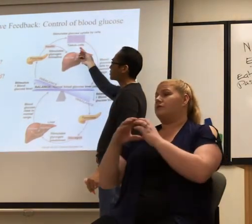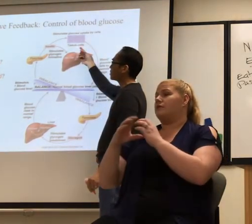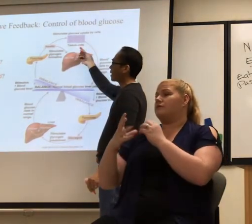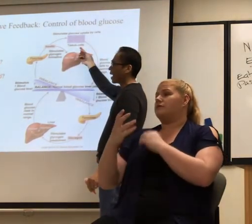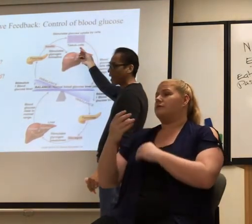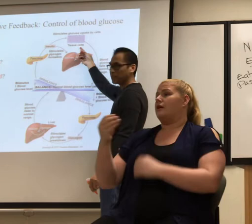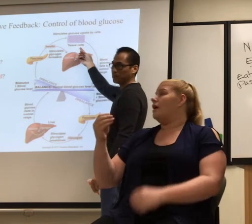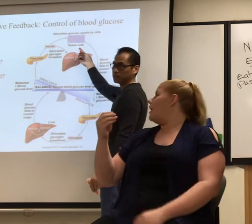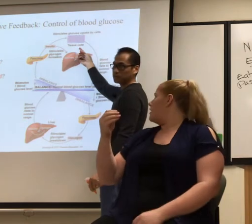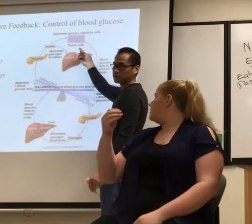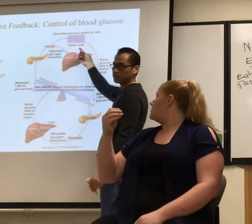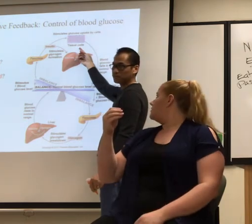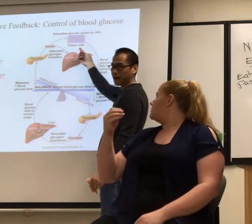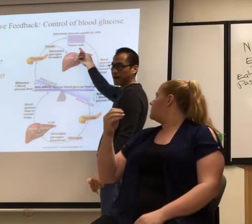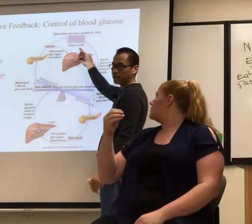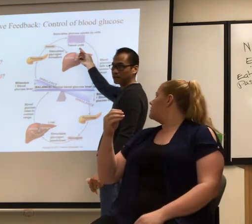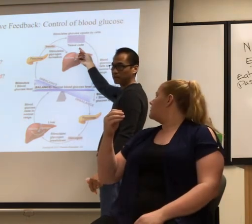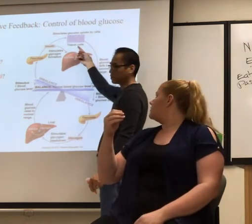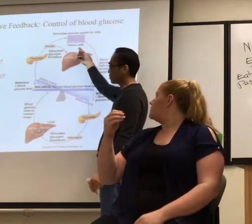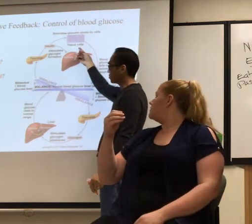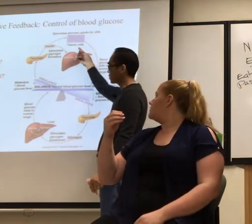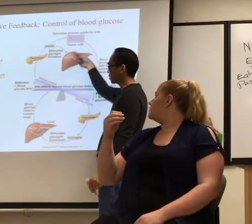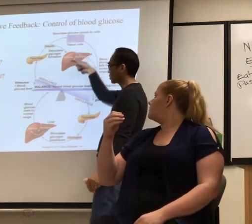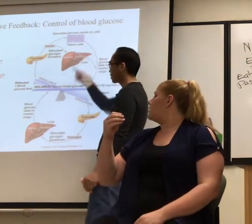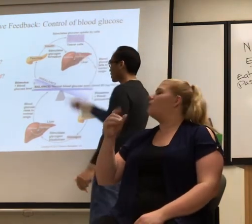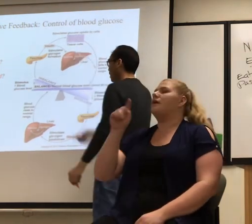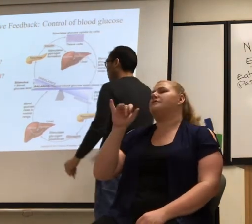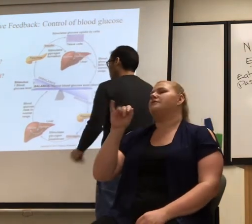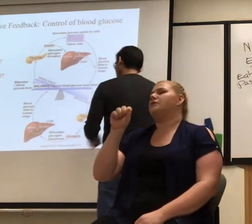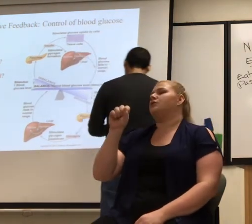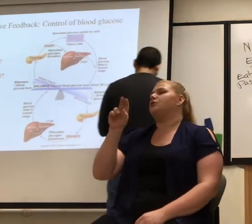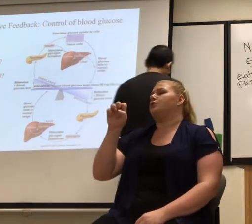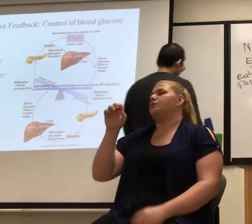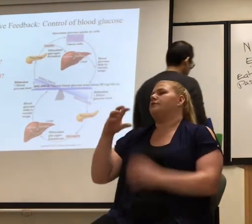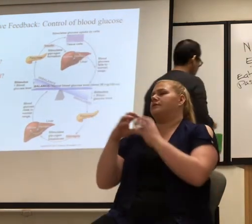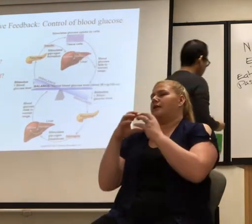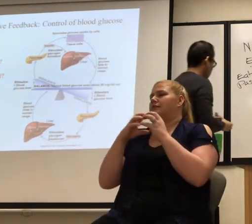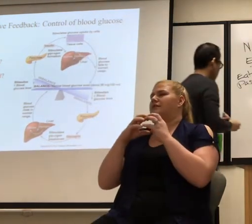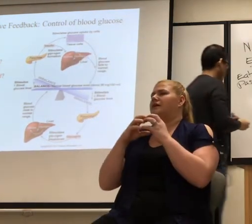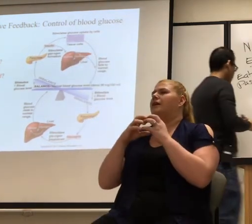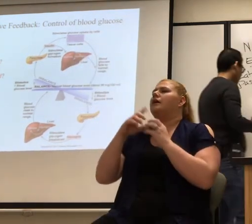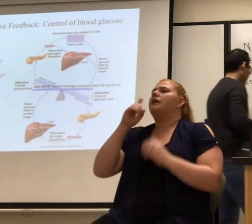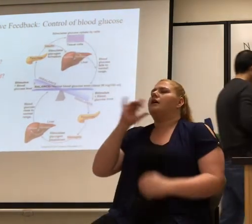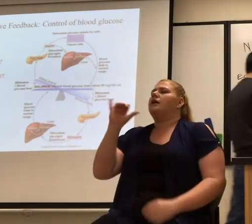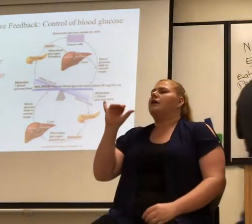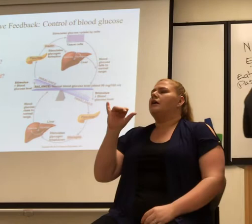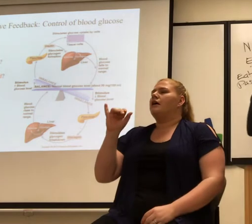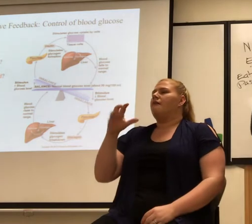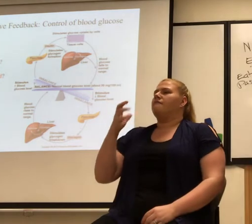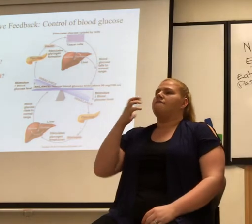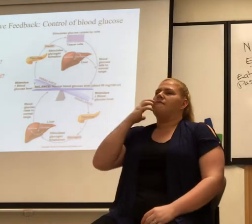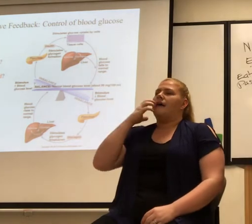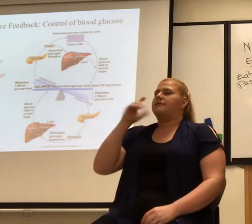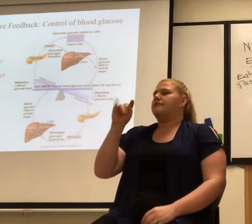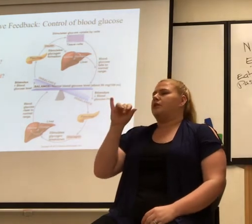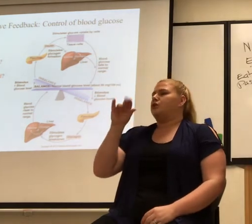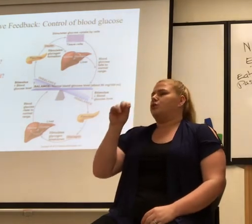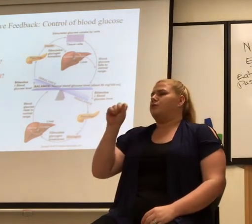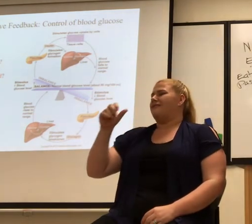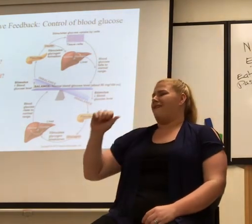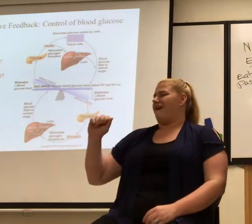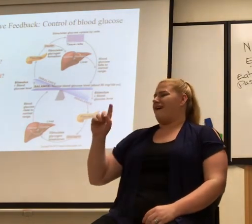skeletal muscle and adipose fat for the tissue cells. Well, let's kind of put it, that's what's affected. What are your